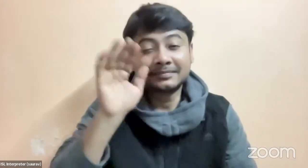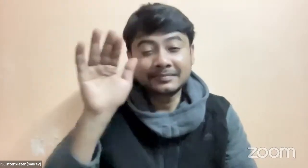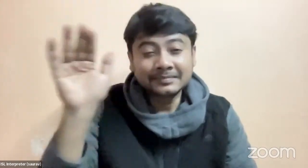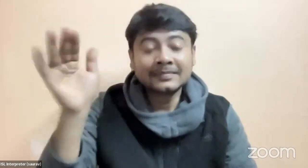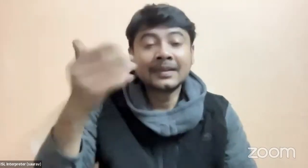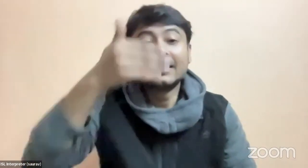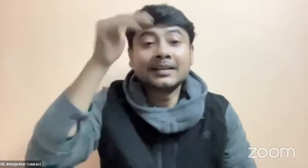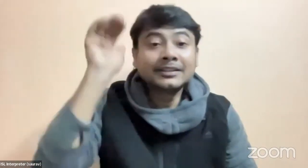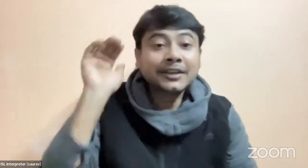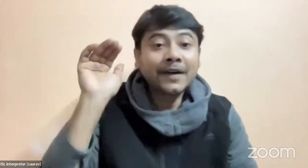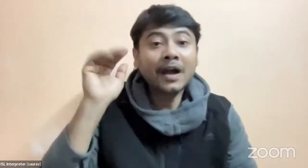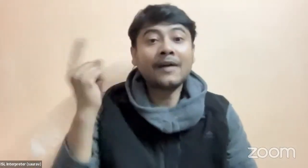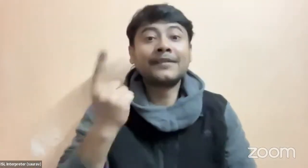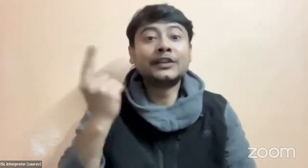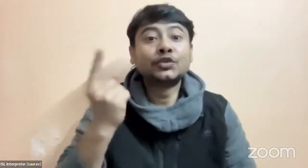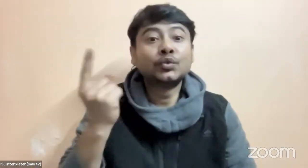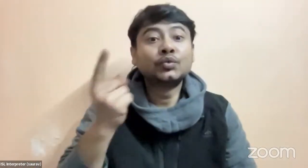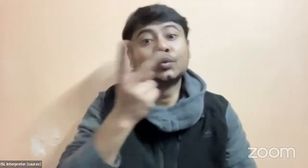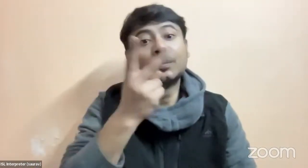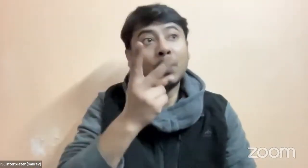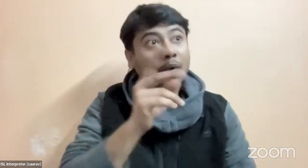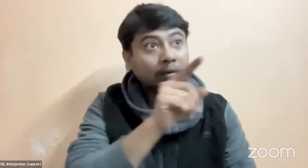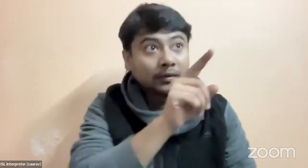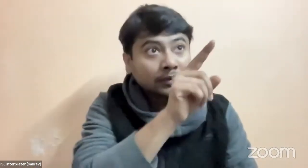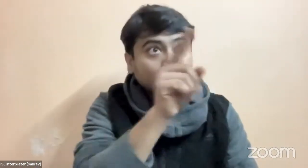Lord Shiva and Vishnu as Advaitacharya,